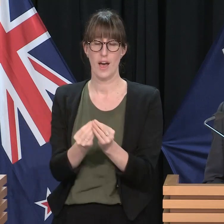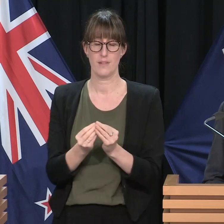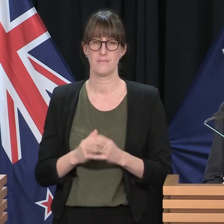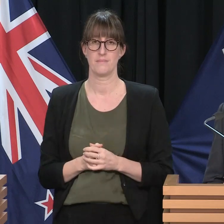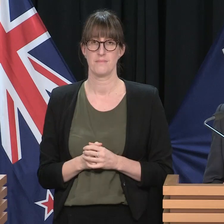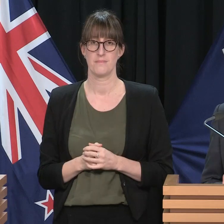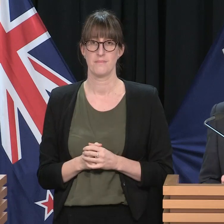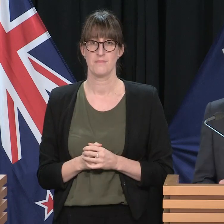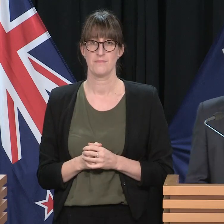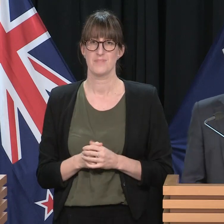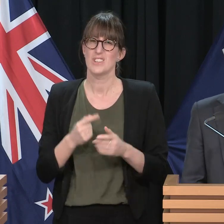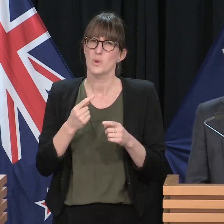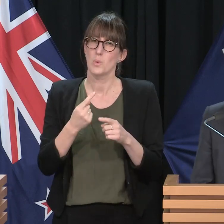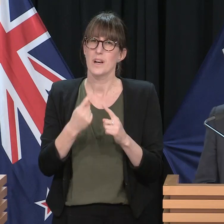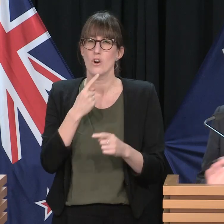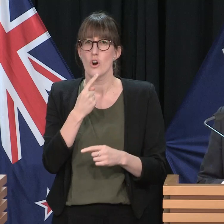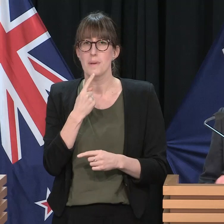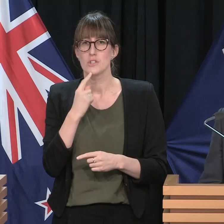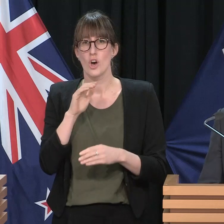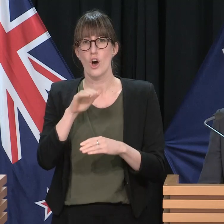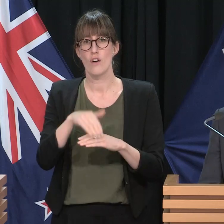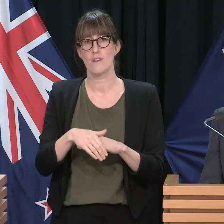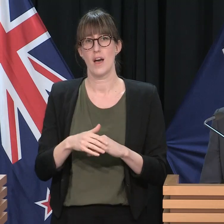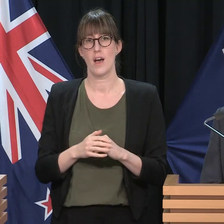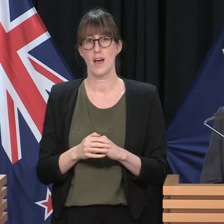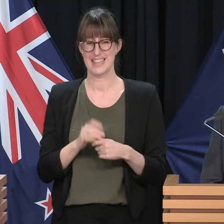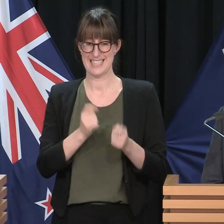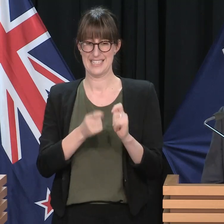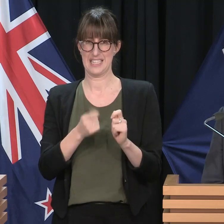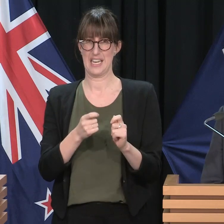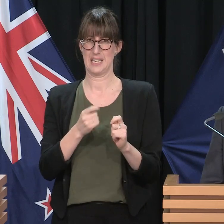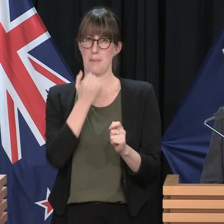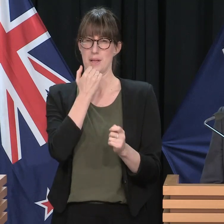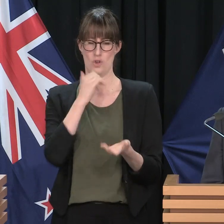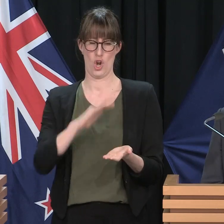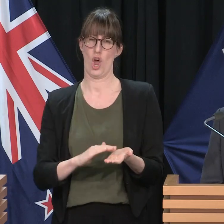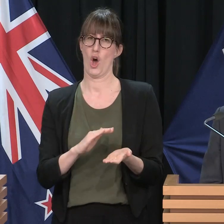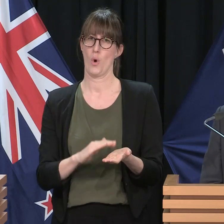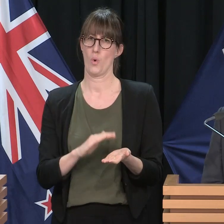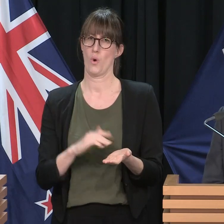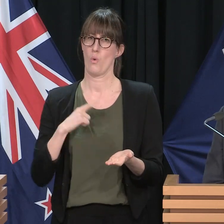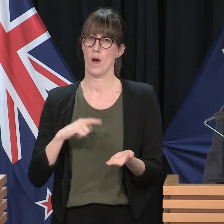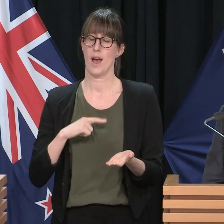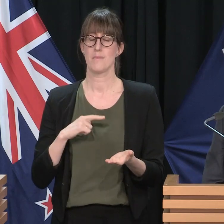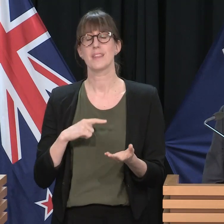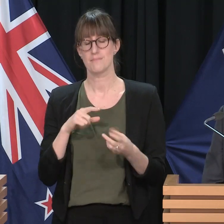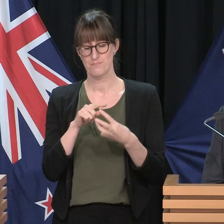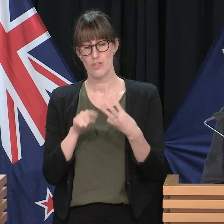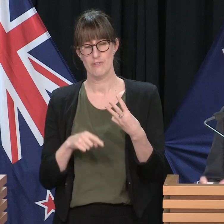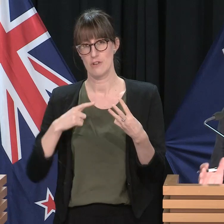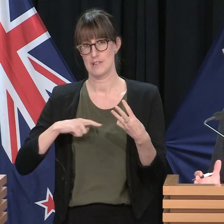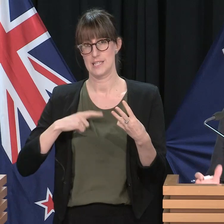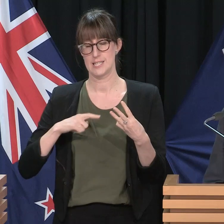Just a couple of comments on why these rates of testing are low at the moment. It's, I think, a combination of at least three things. First of